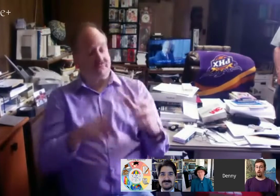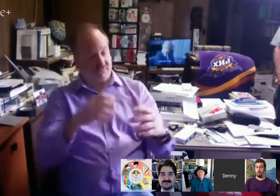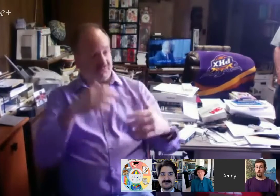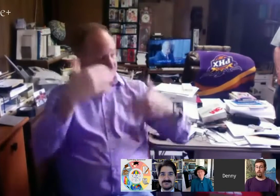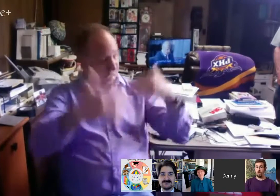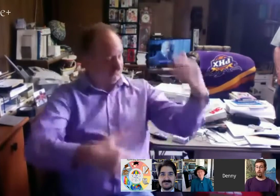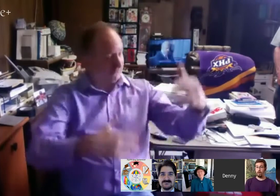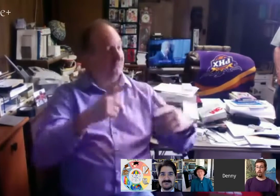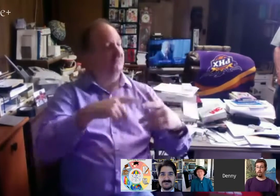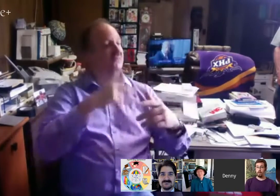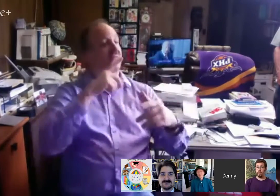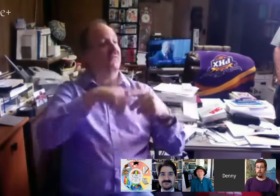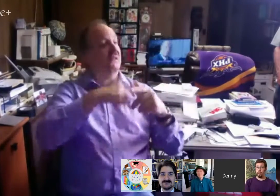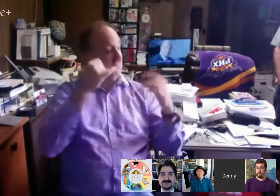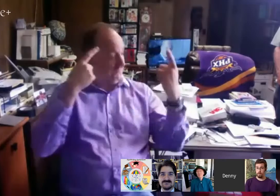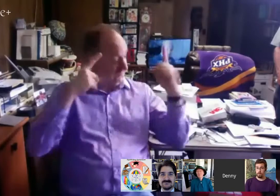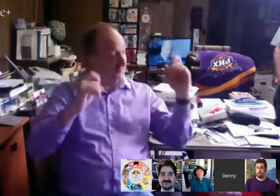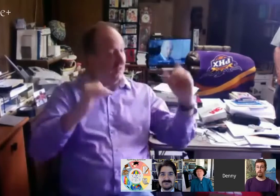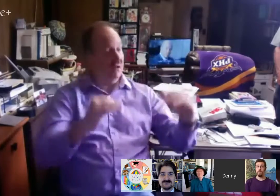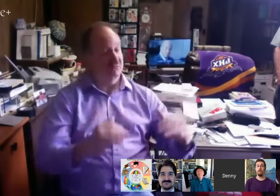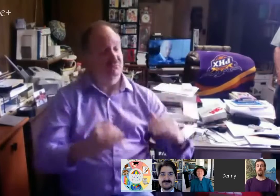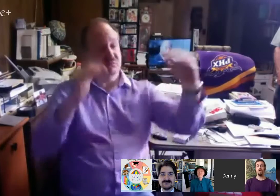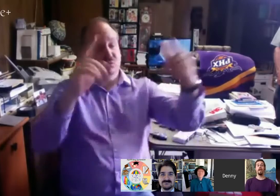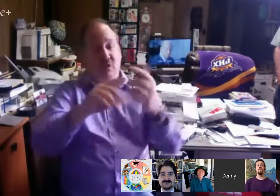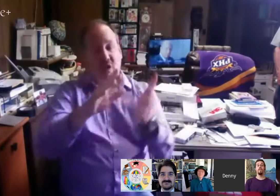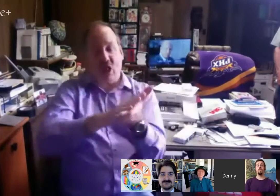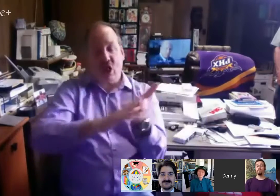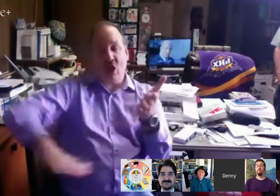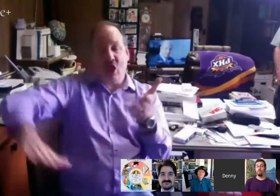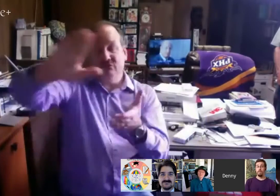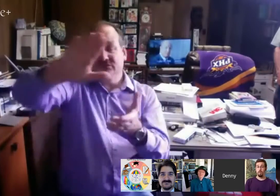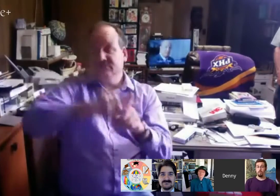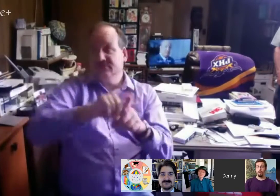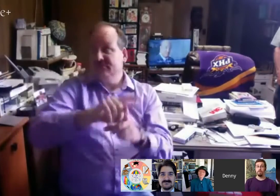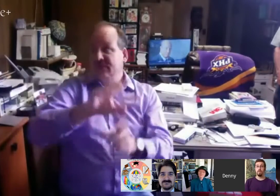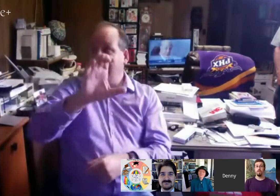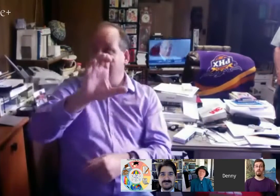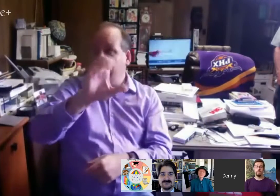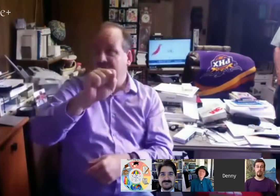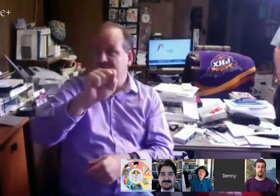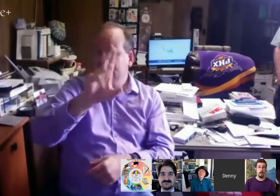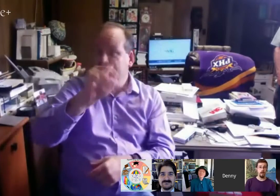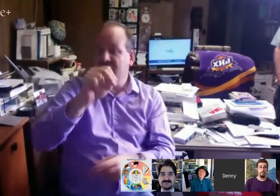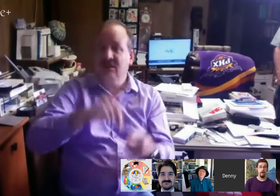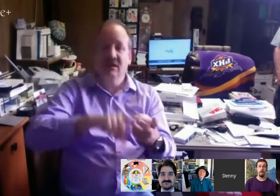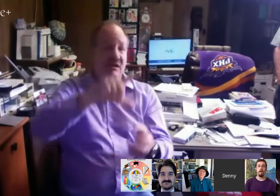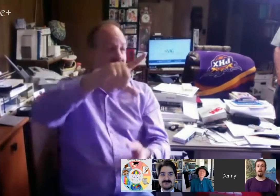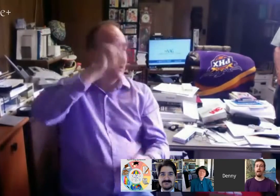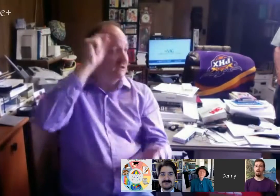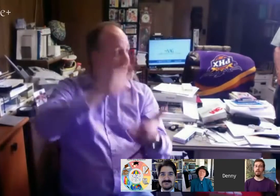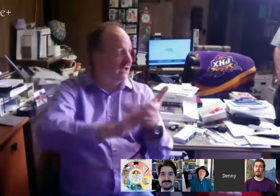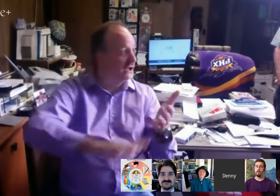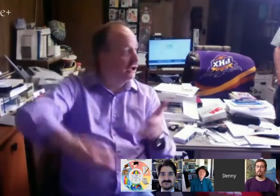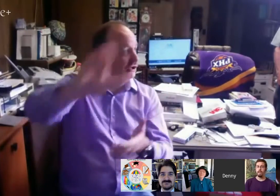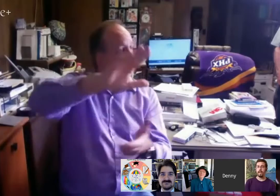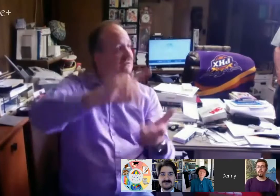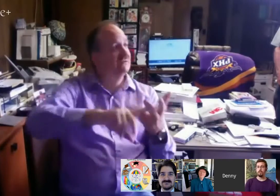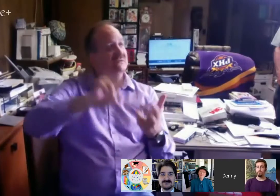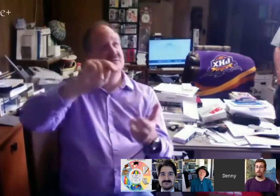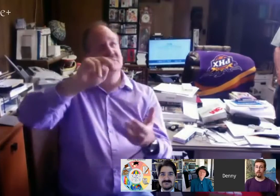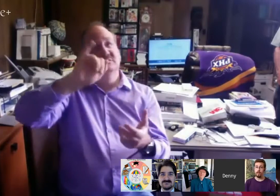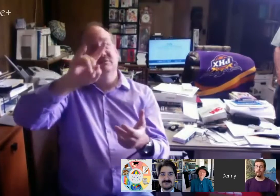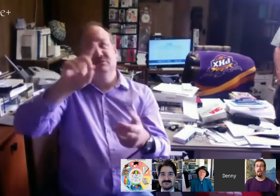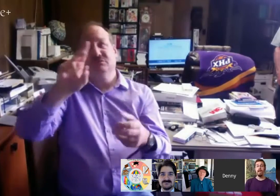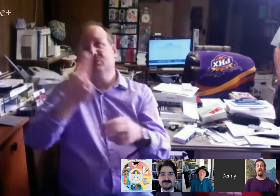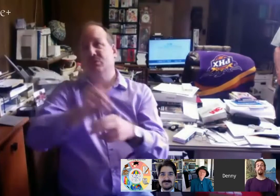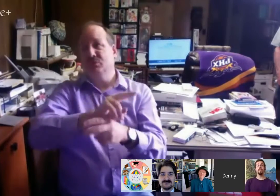which is called the OSR. They will be able to talk about how to include that into